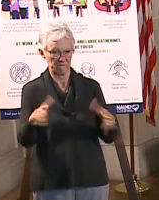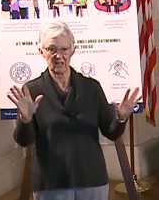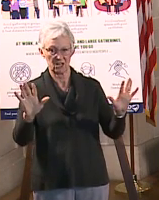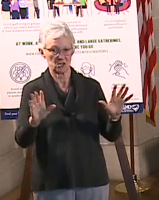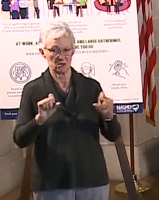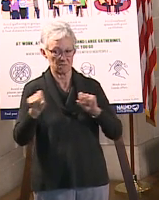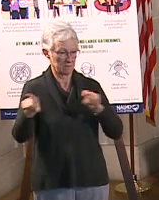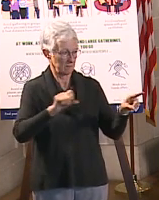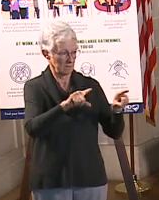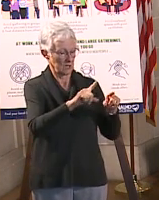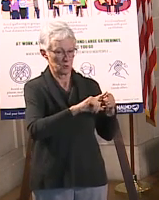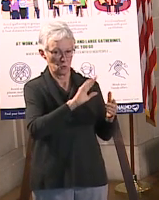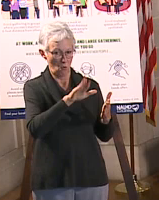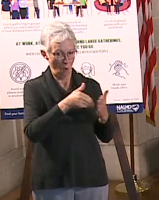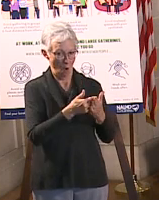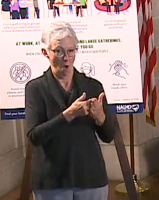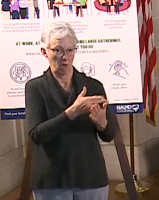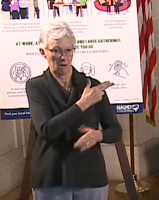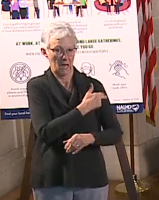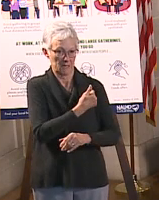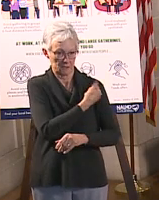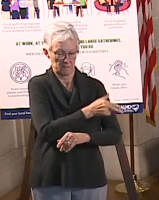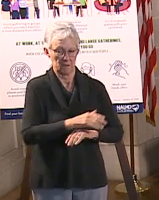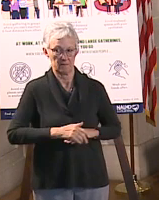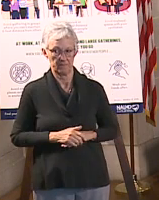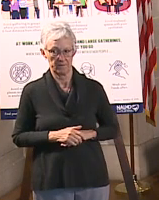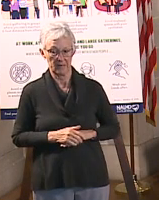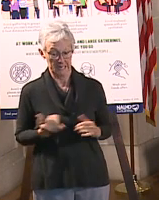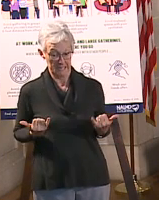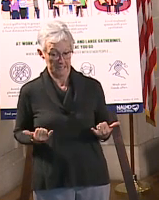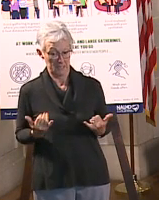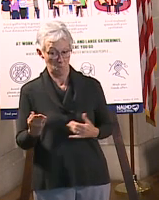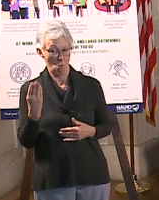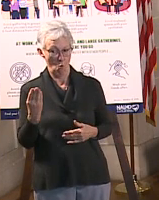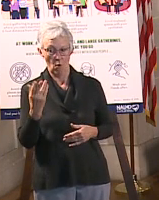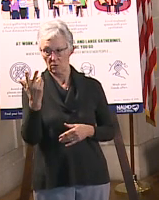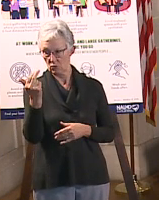a.m. today, 13 hospitals have administered vaccine, and a total of